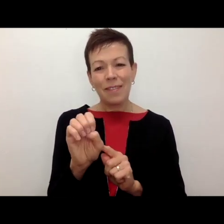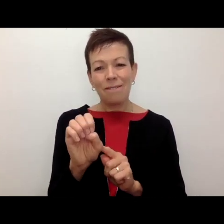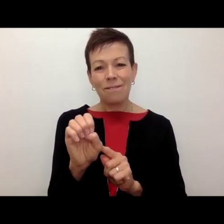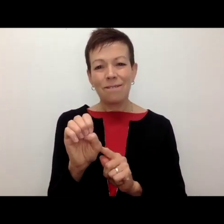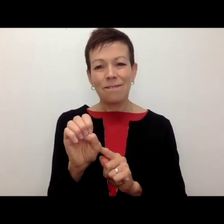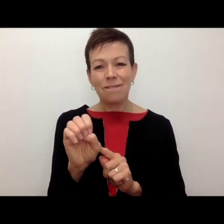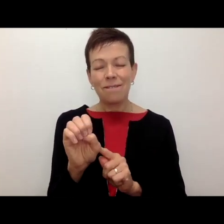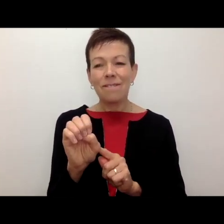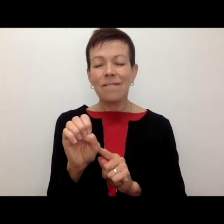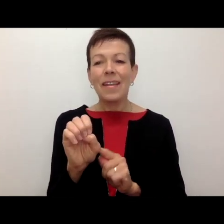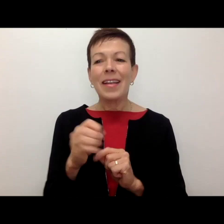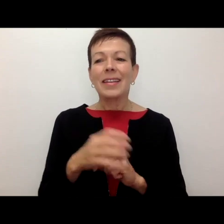love.